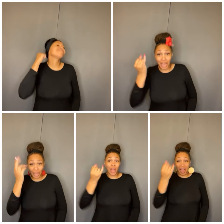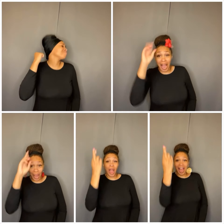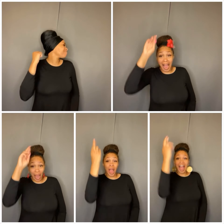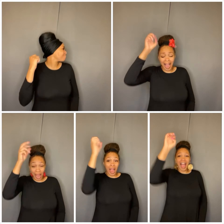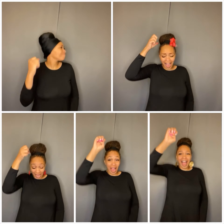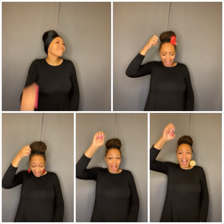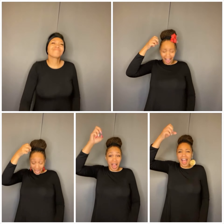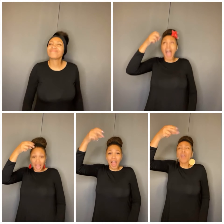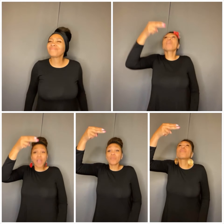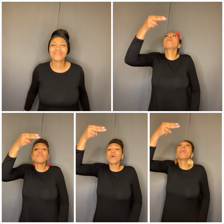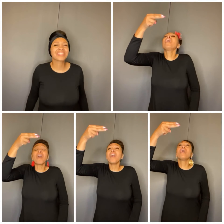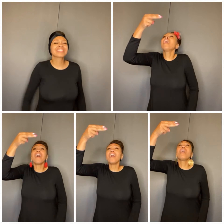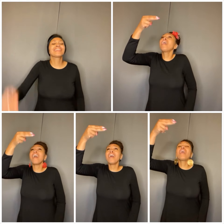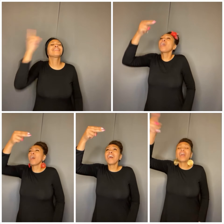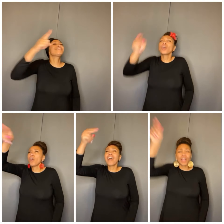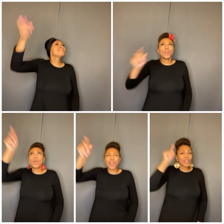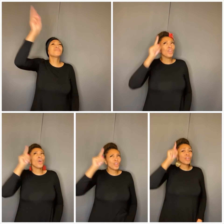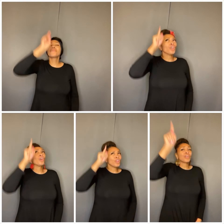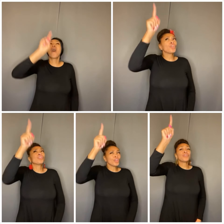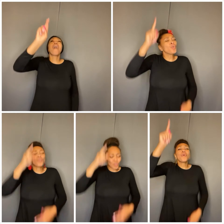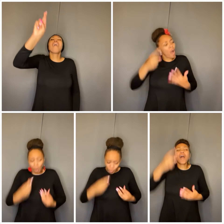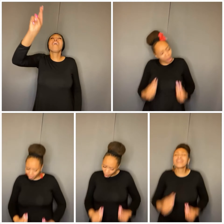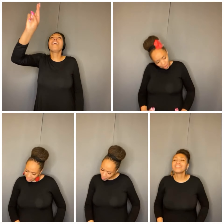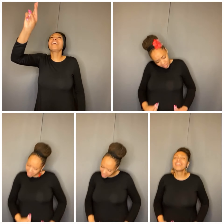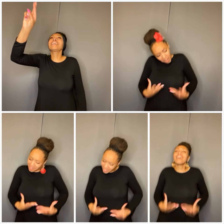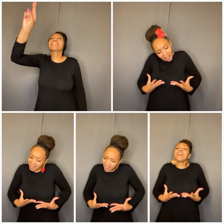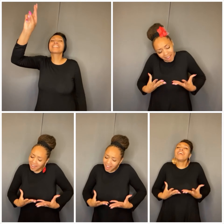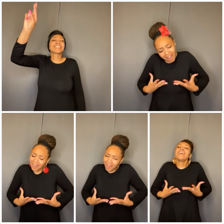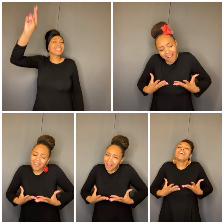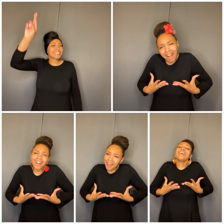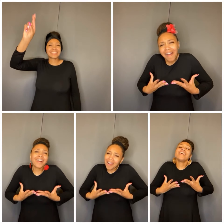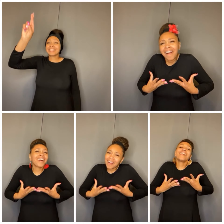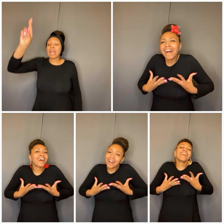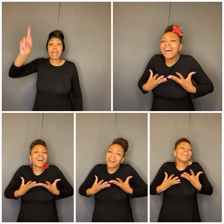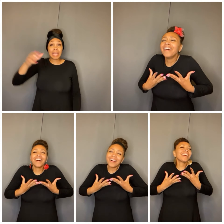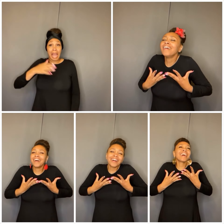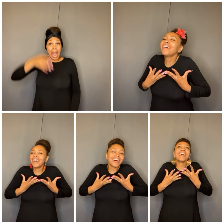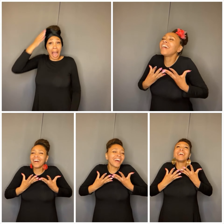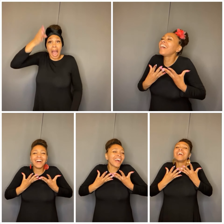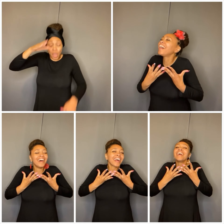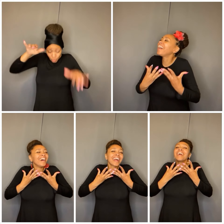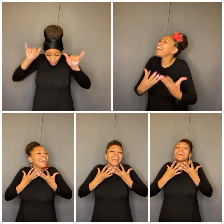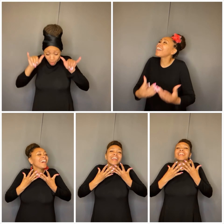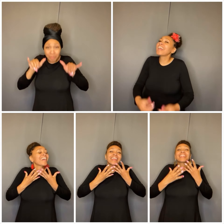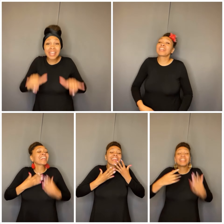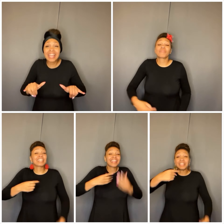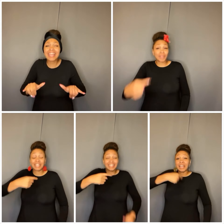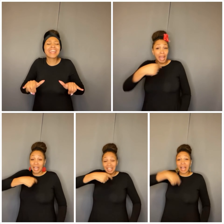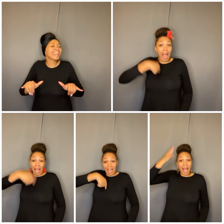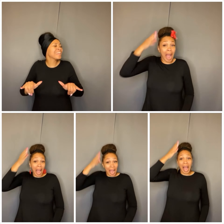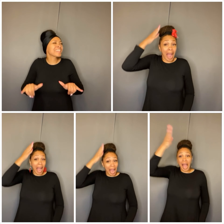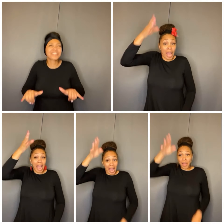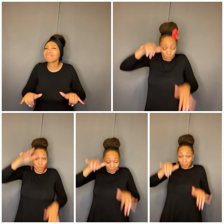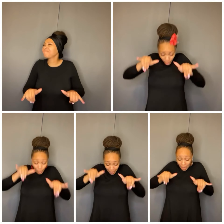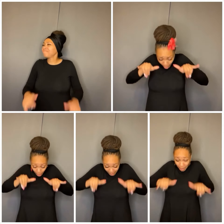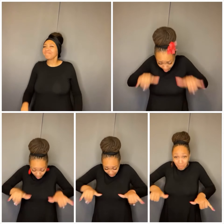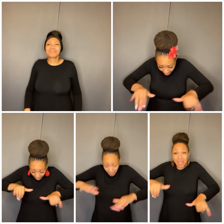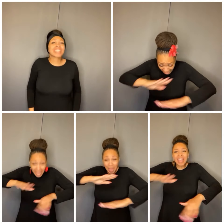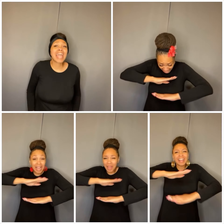gyro, you are enough So I will be, I will be